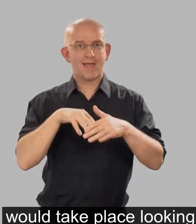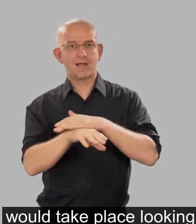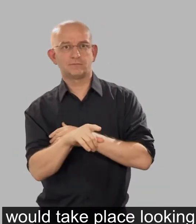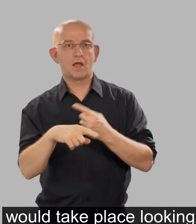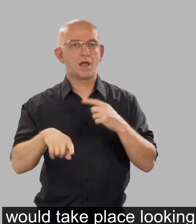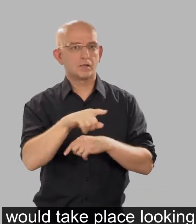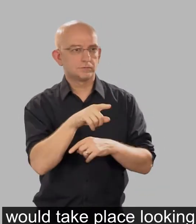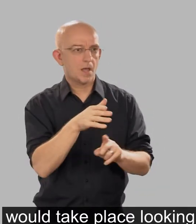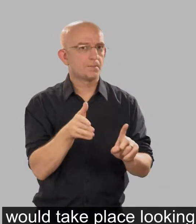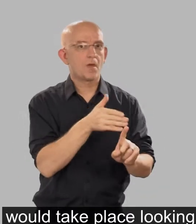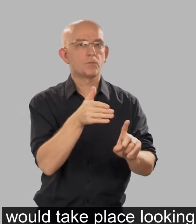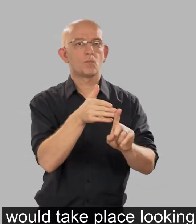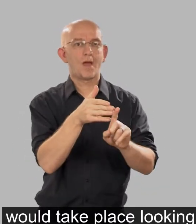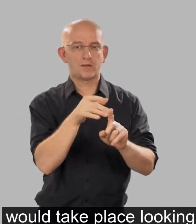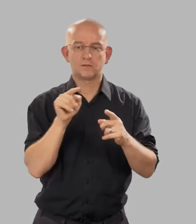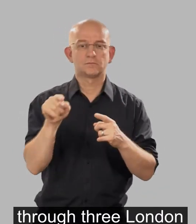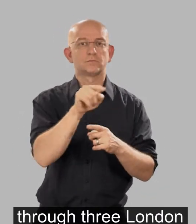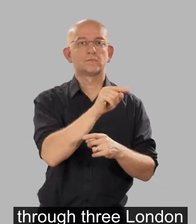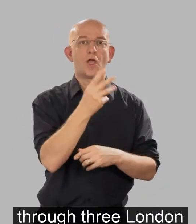3 London emergency departments: